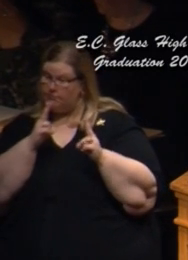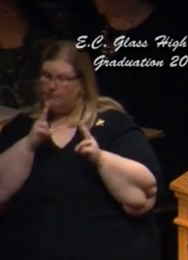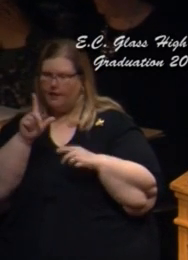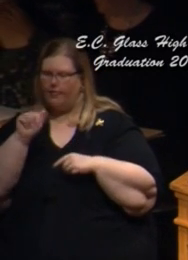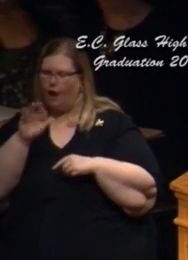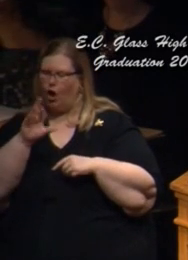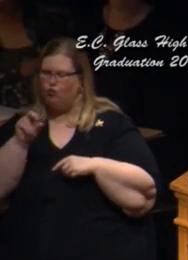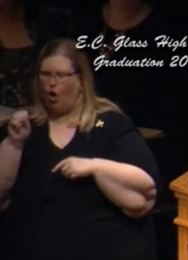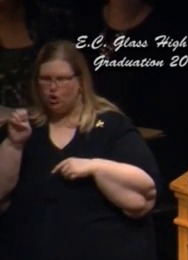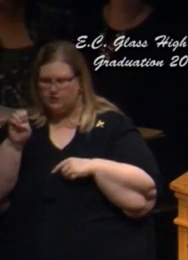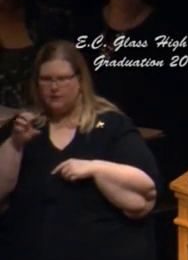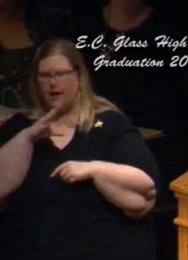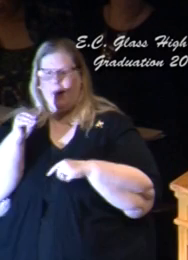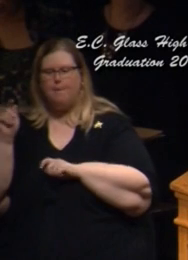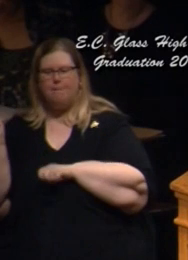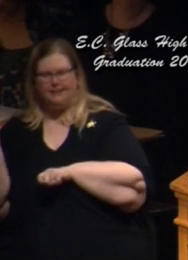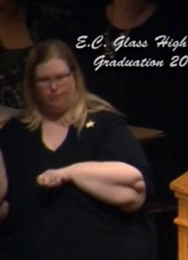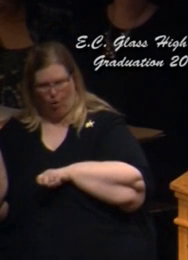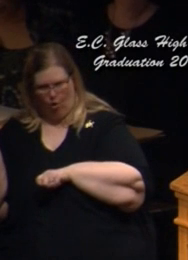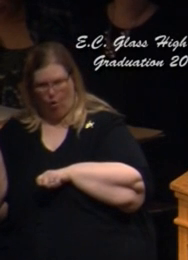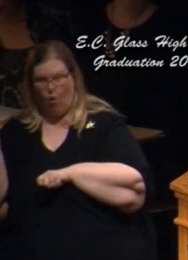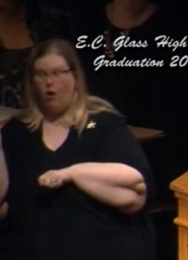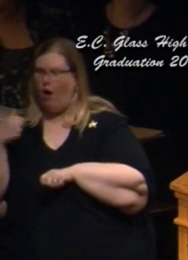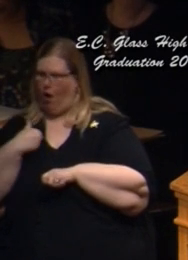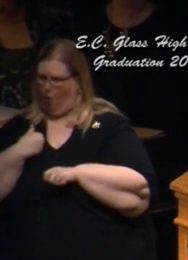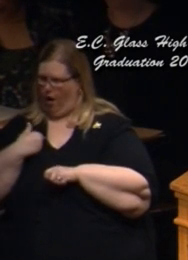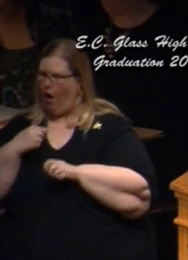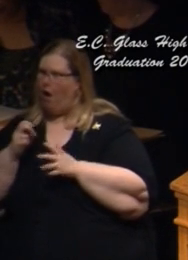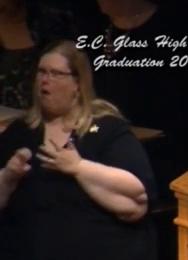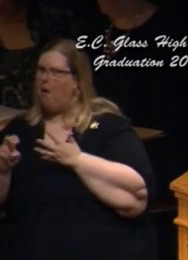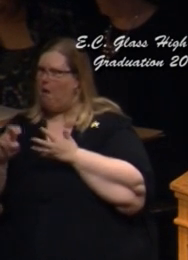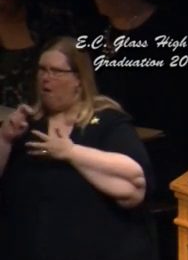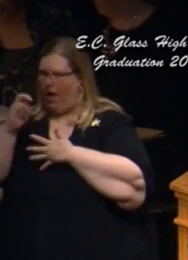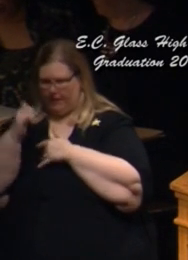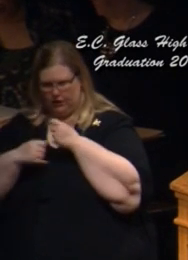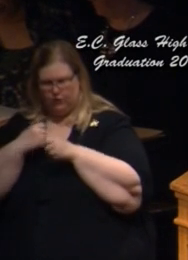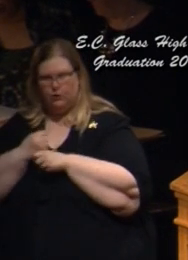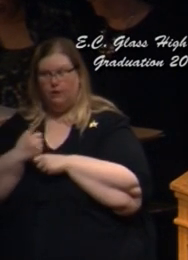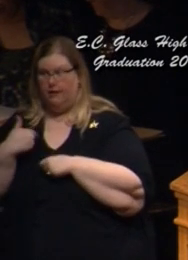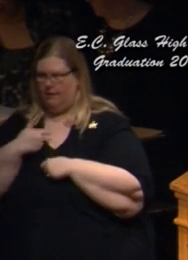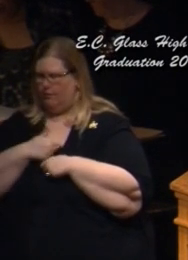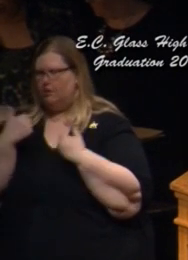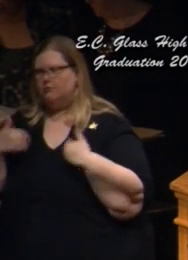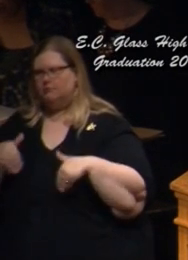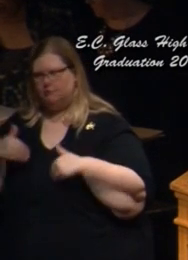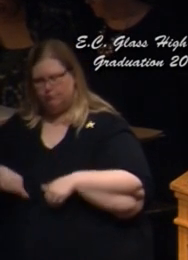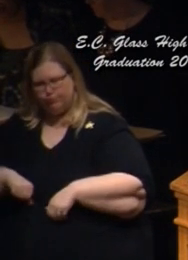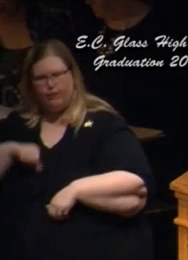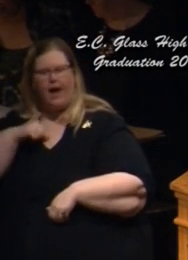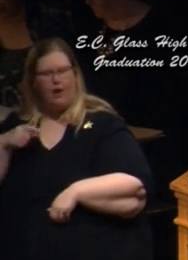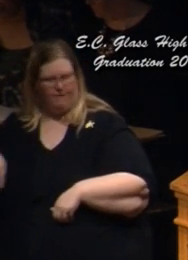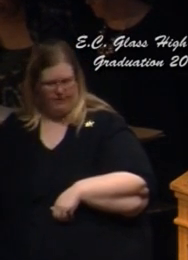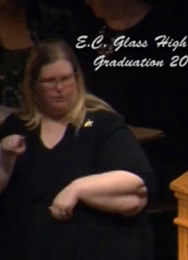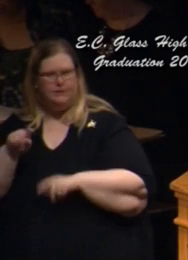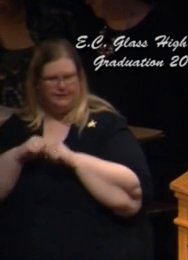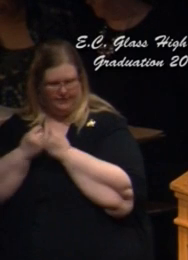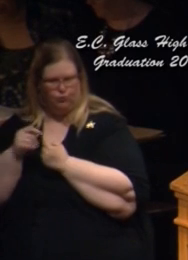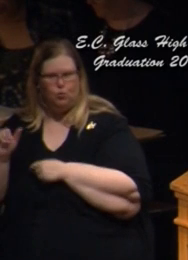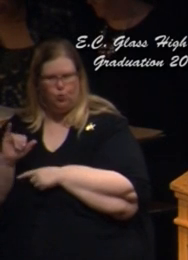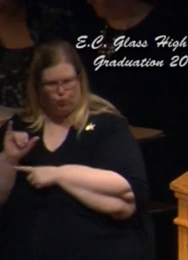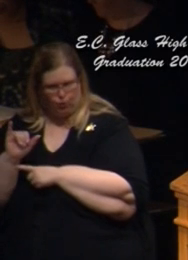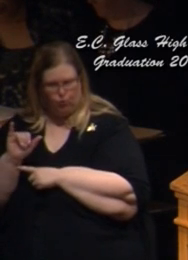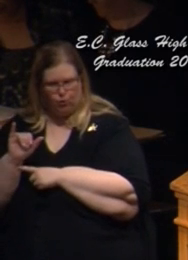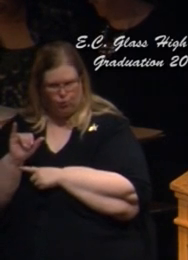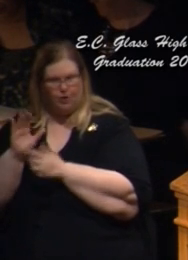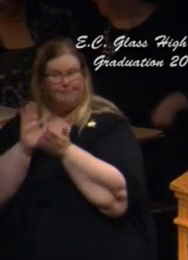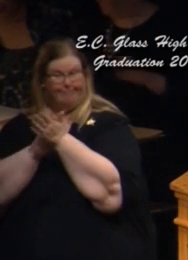baseball. They took us to new plateaus this season, and we are equally proud of you.